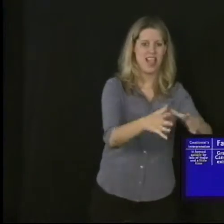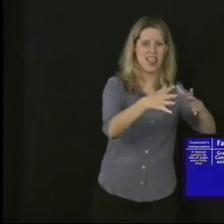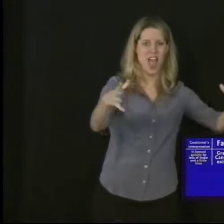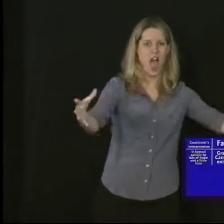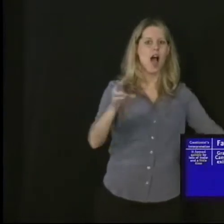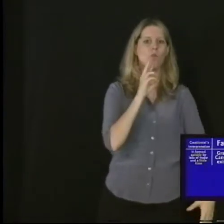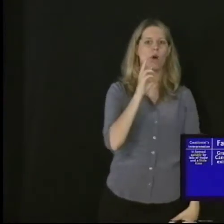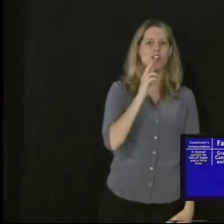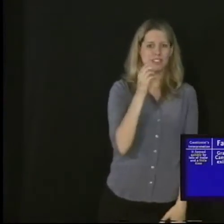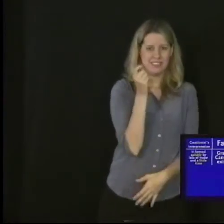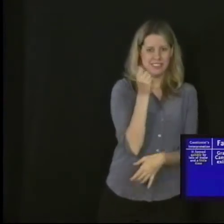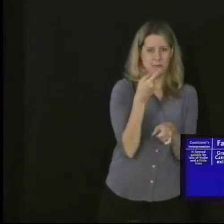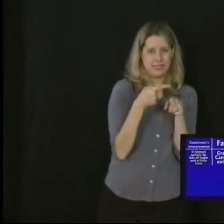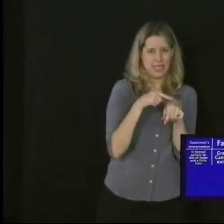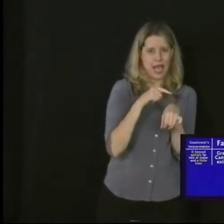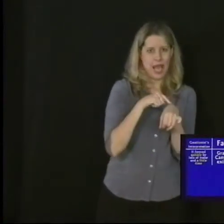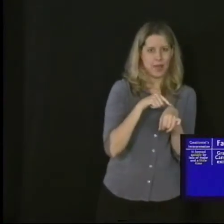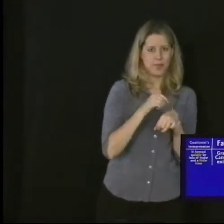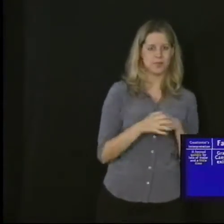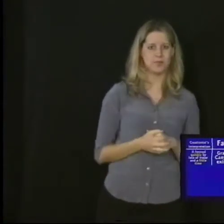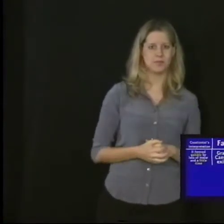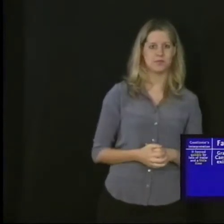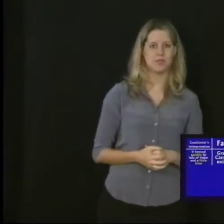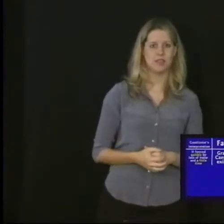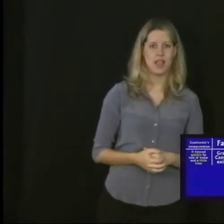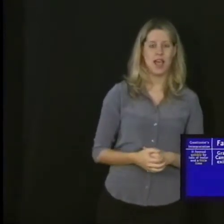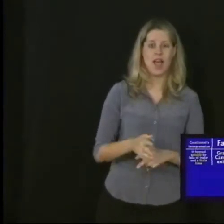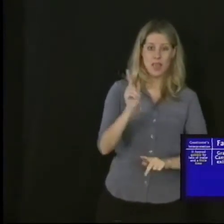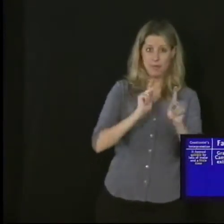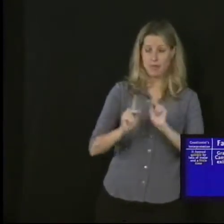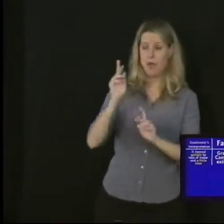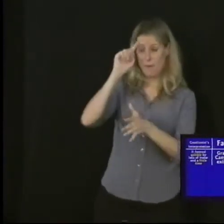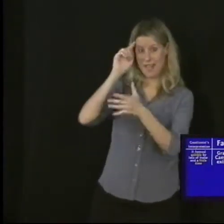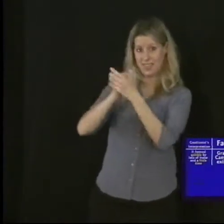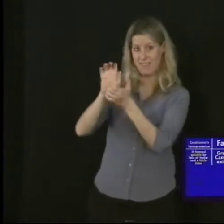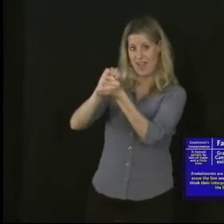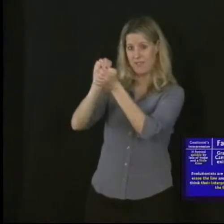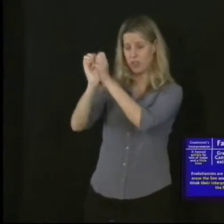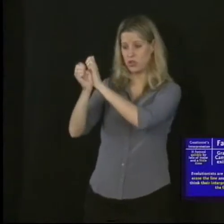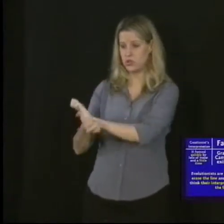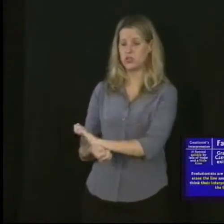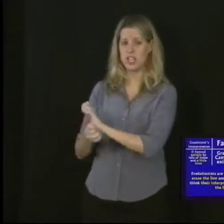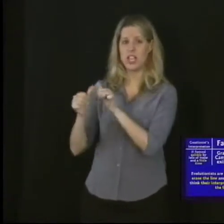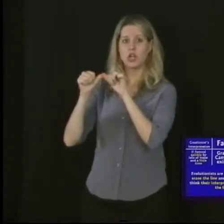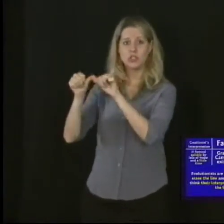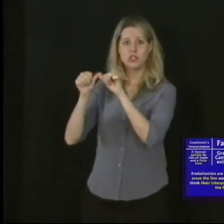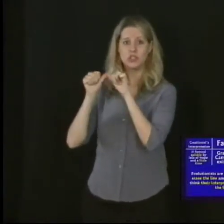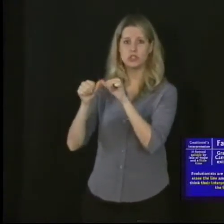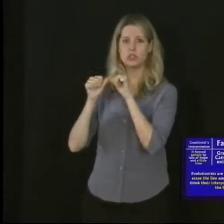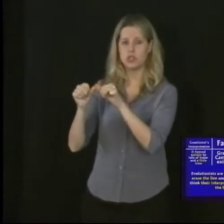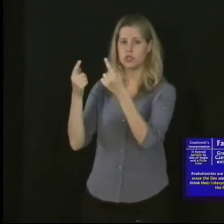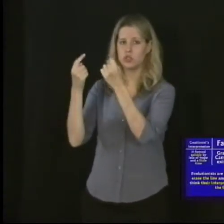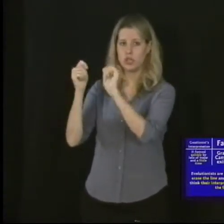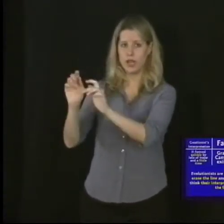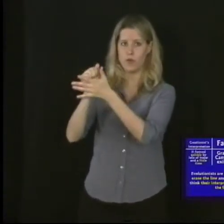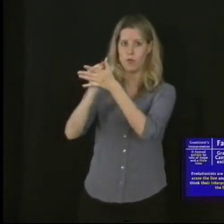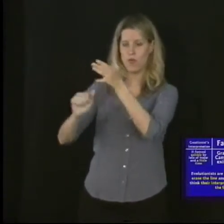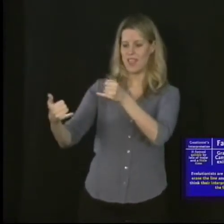water and a little bit of time. The guys who believe in evolution are continually trying to erase the line